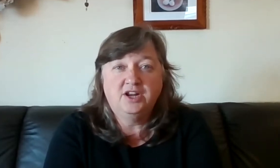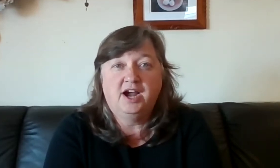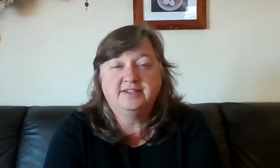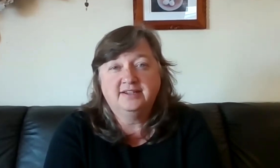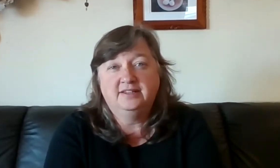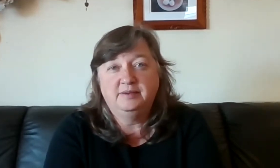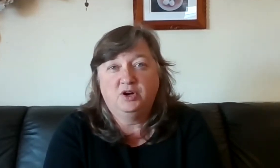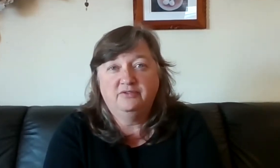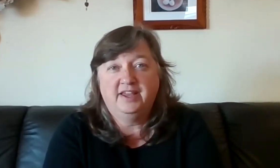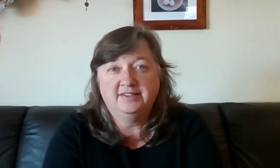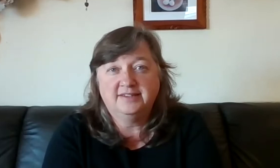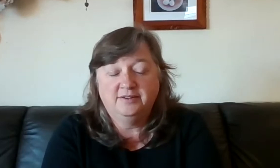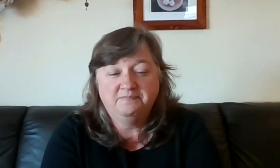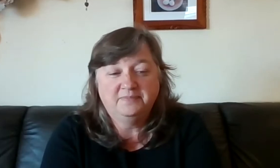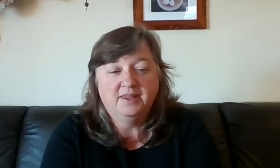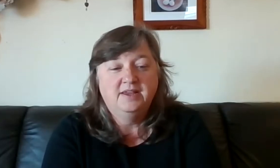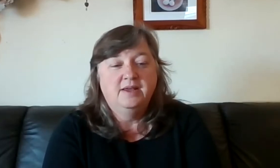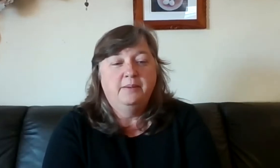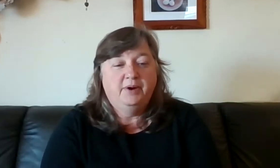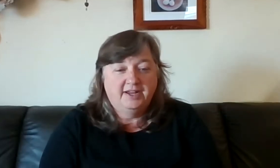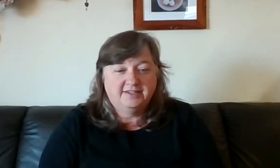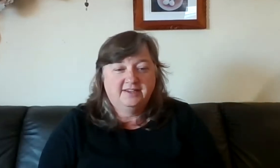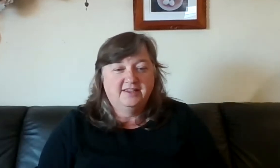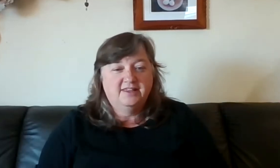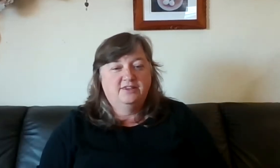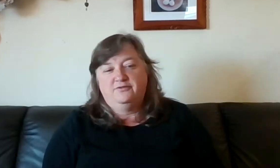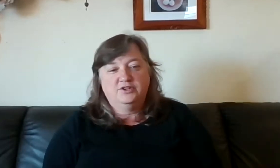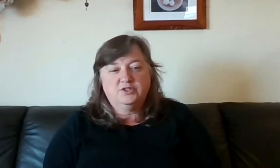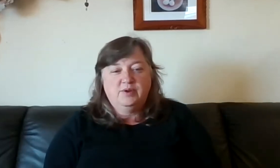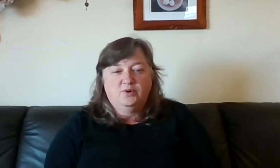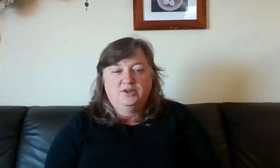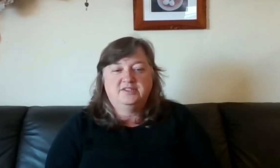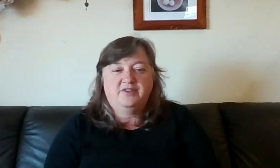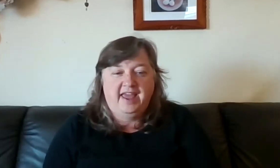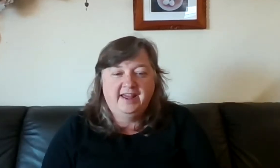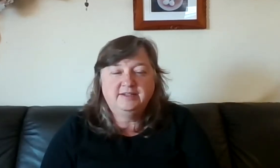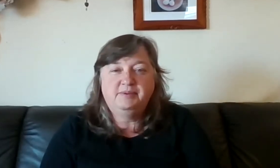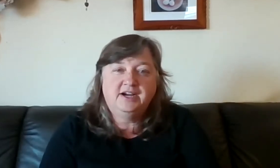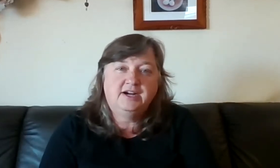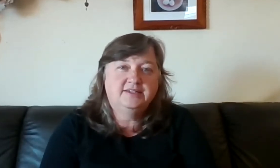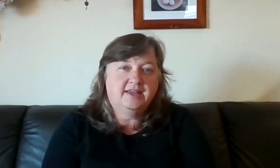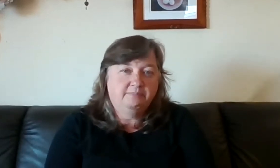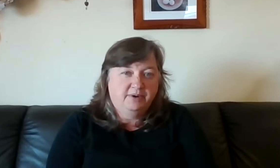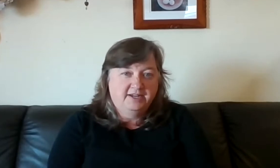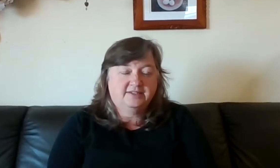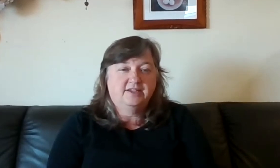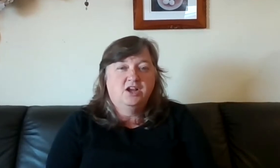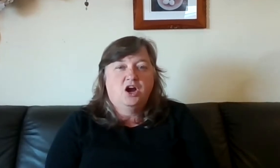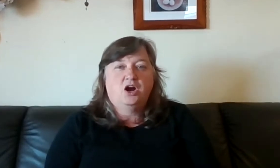not technically part of ASL. But the first three words of and, because, and but